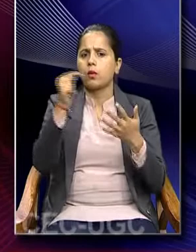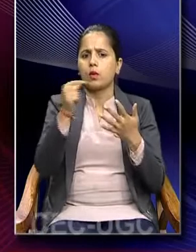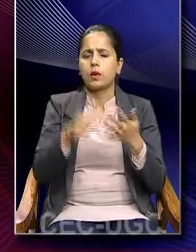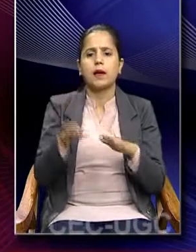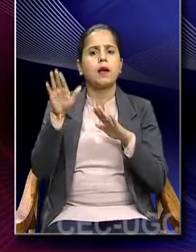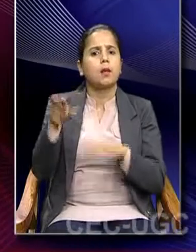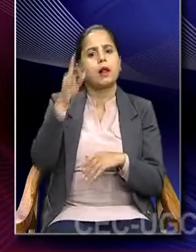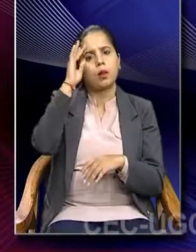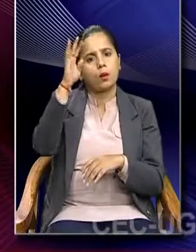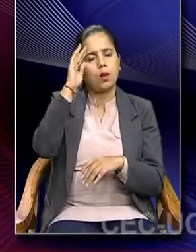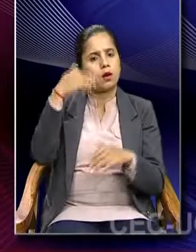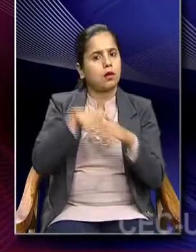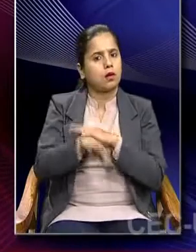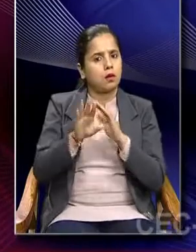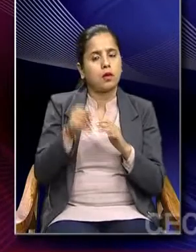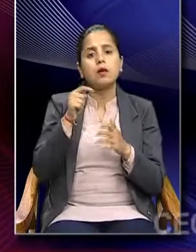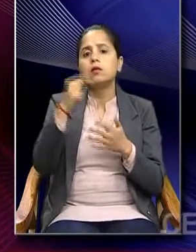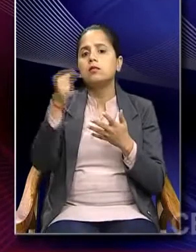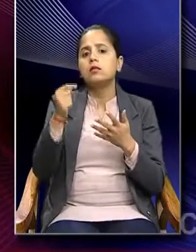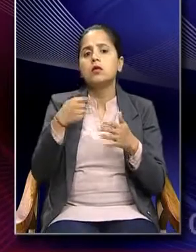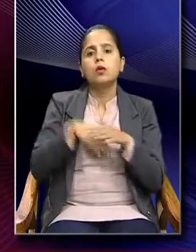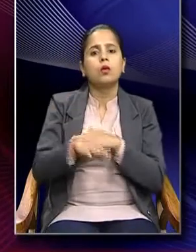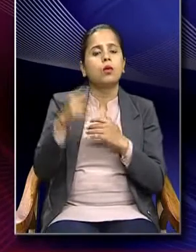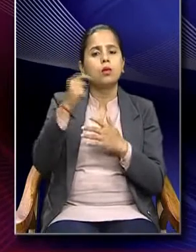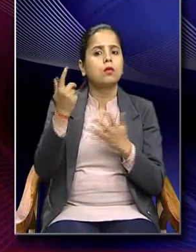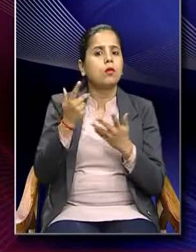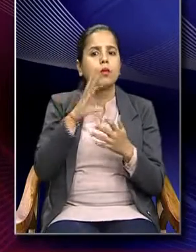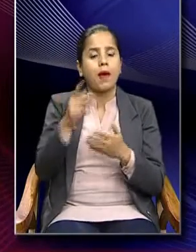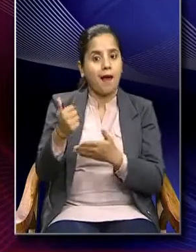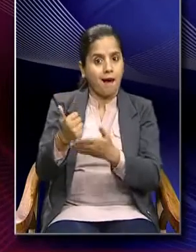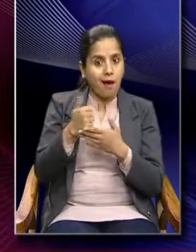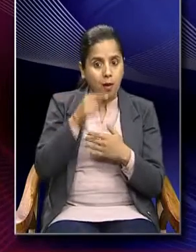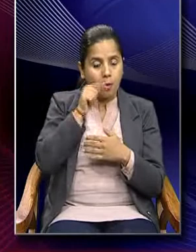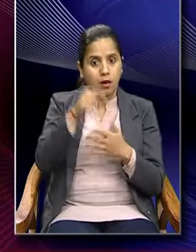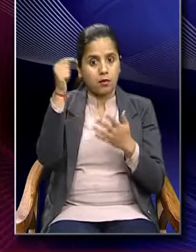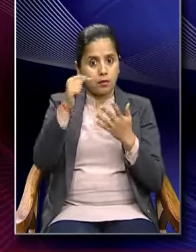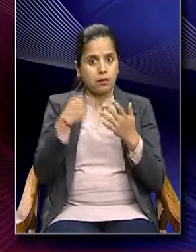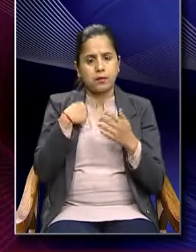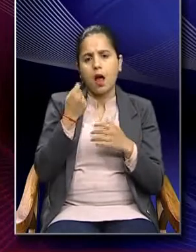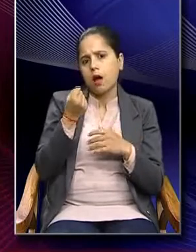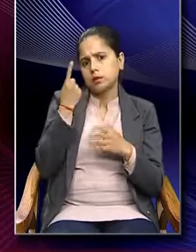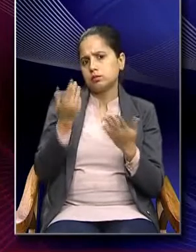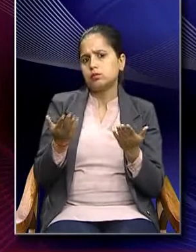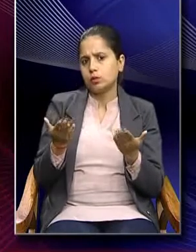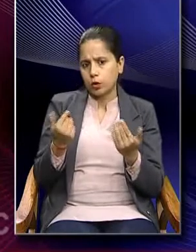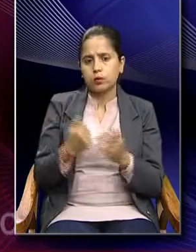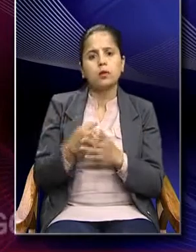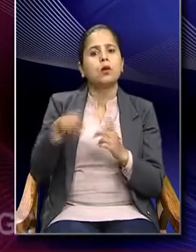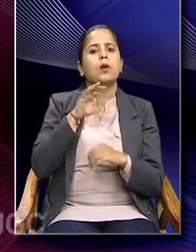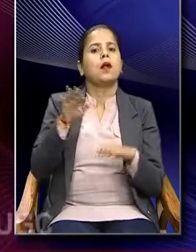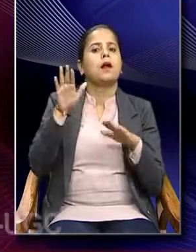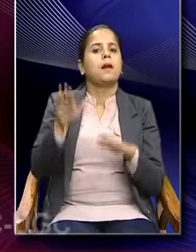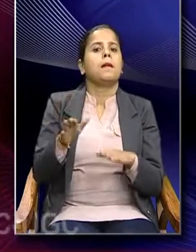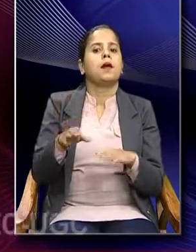theory. These key propositions, or with the help of these key propositions, we can understand this dependency